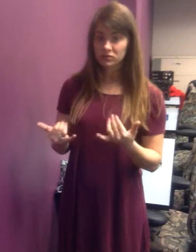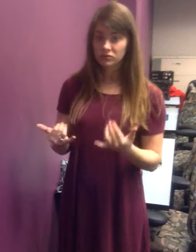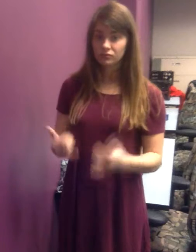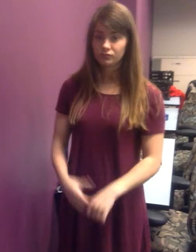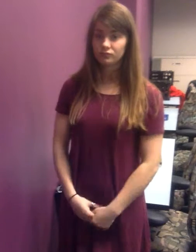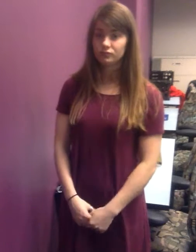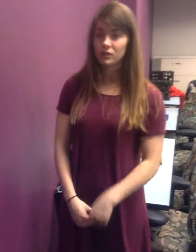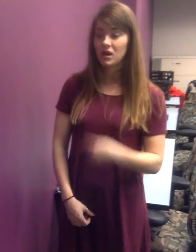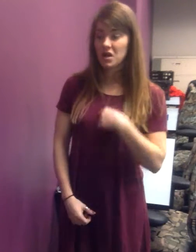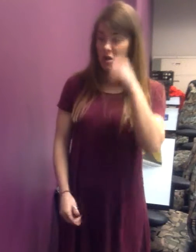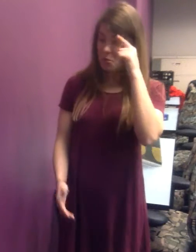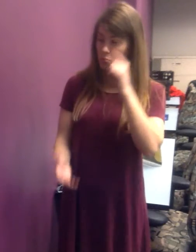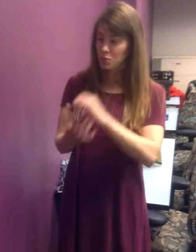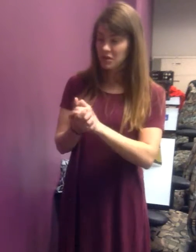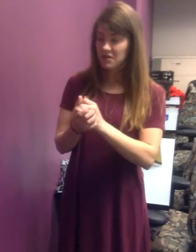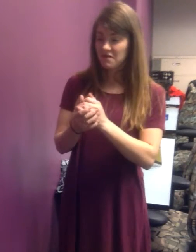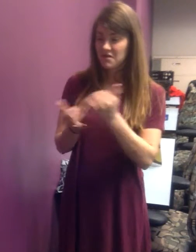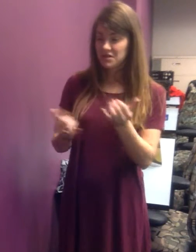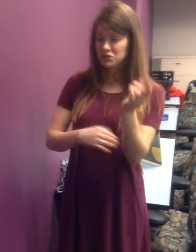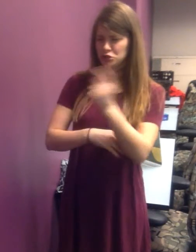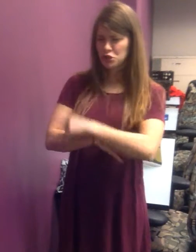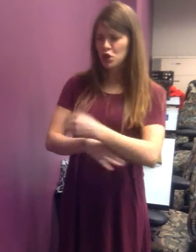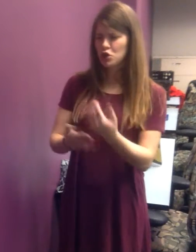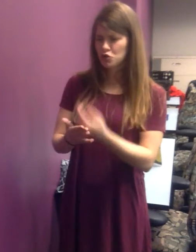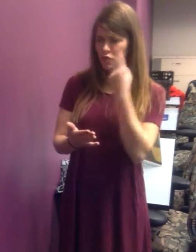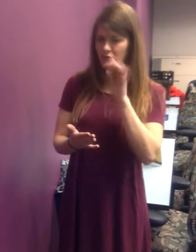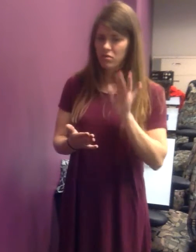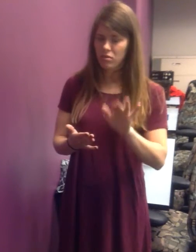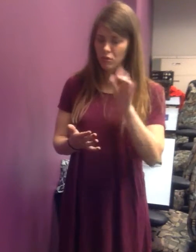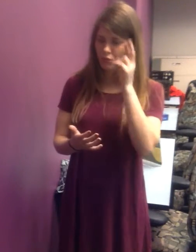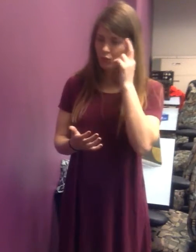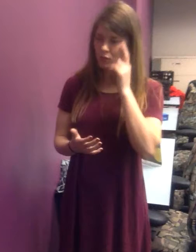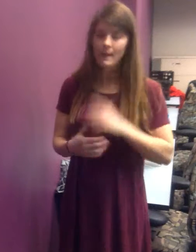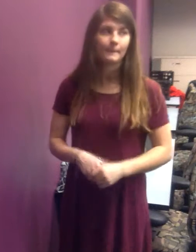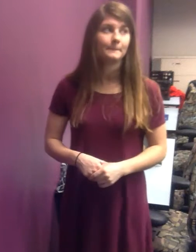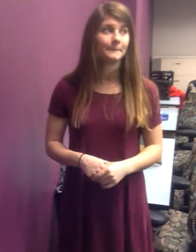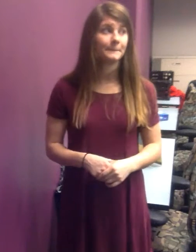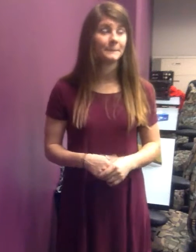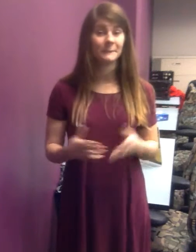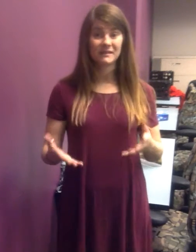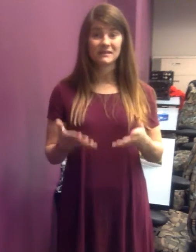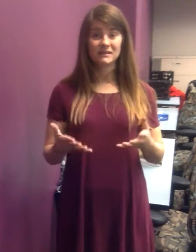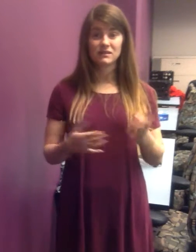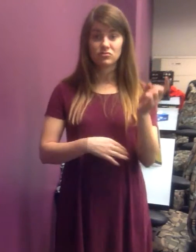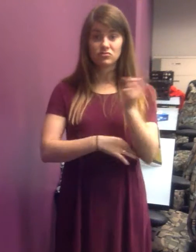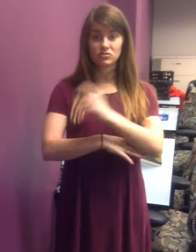This new day has dramatically transformed the way lawmakers approach global warming on Capitol Hill. Suddenly, the news was